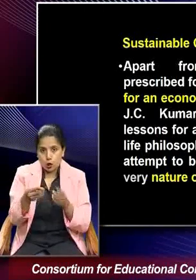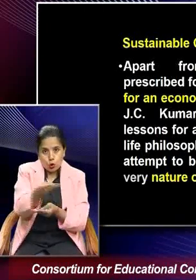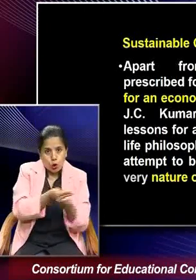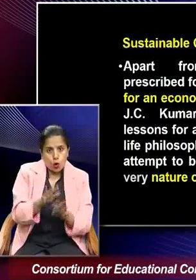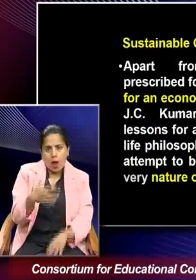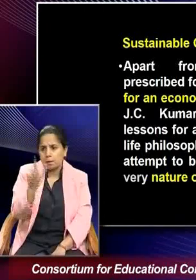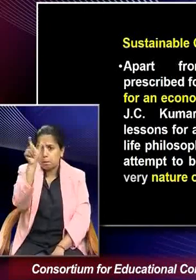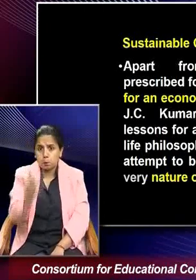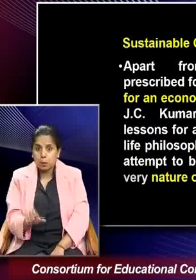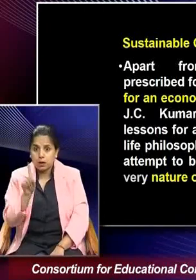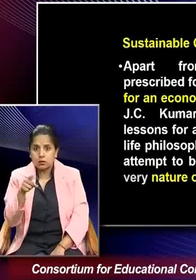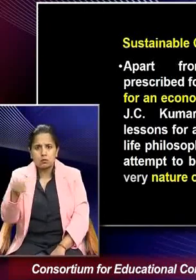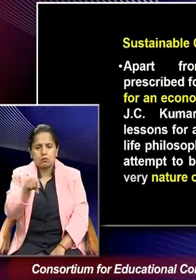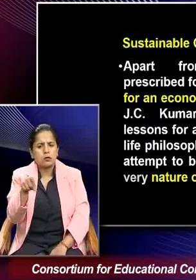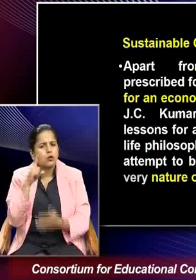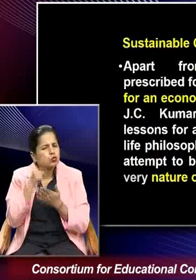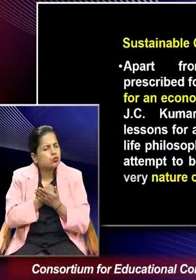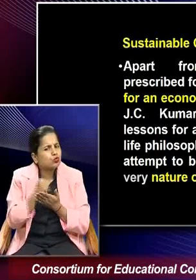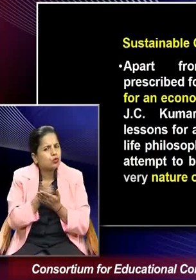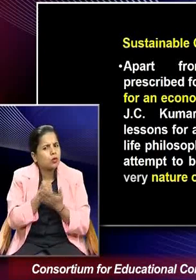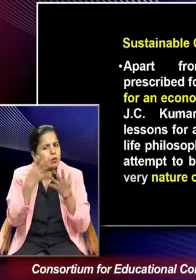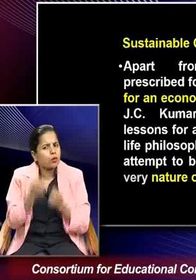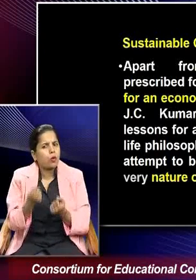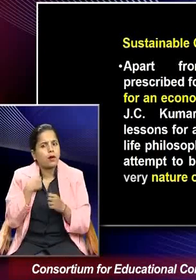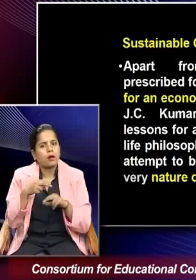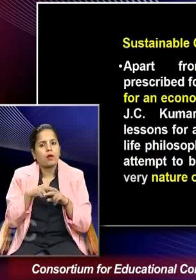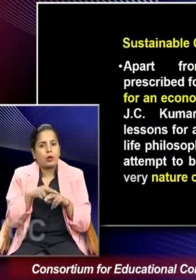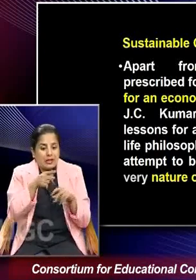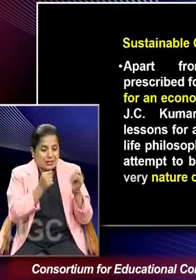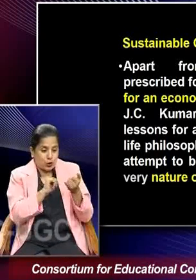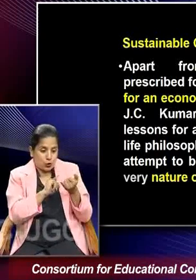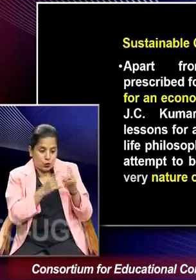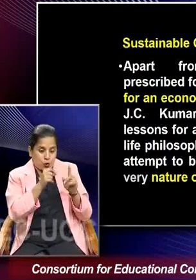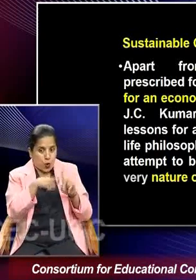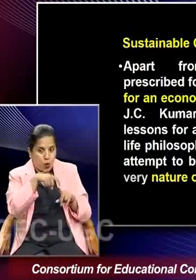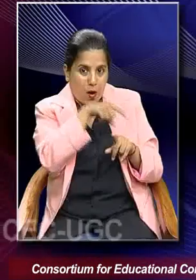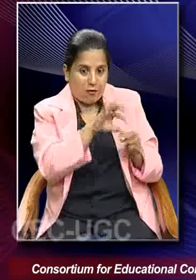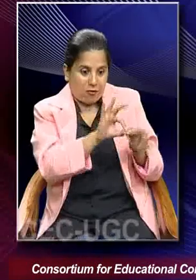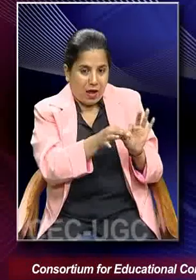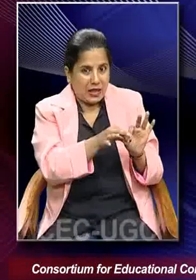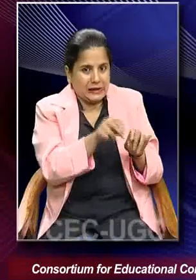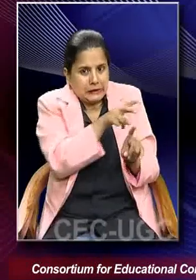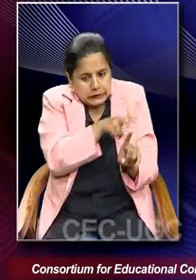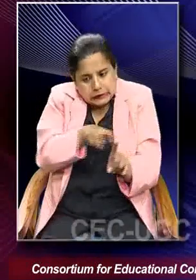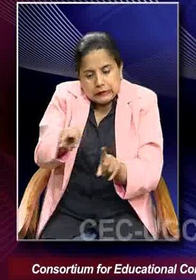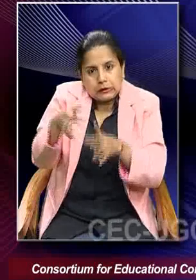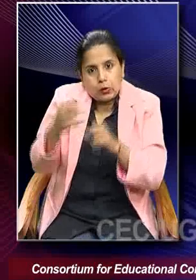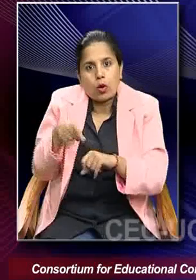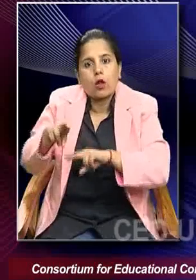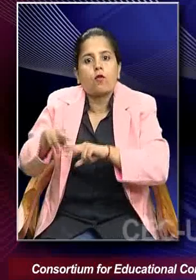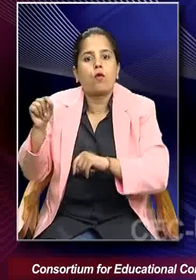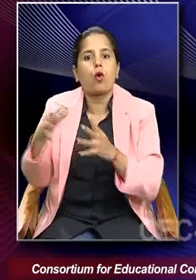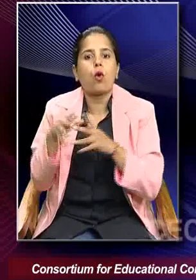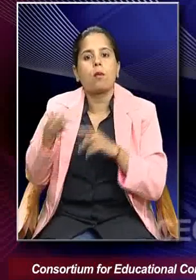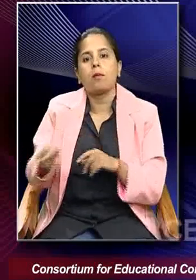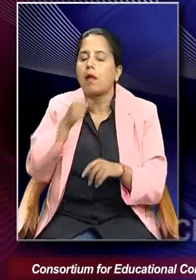individual who attempts to become a flow. Basically, it is the nature. Flow is depicting the nature